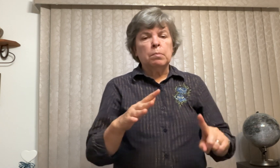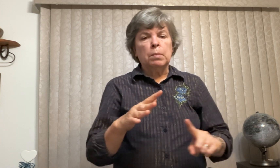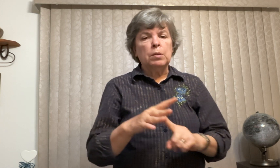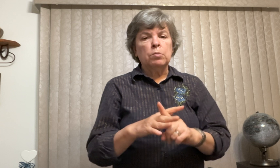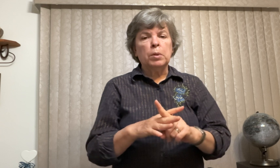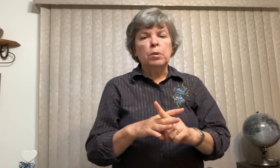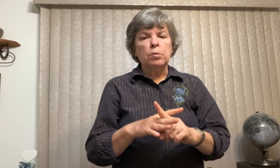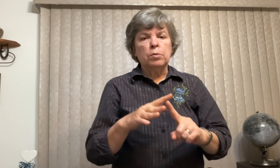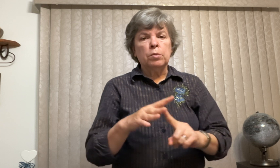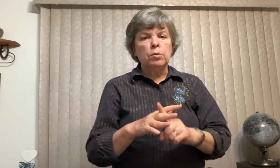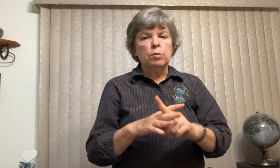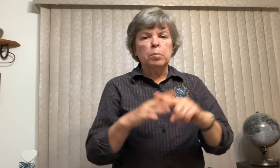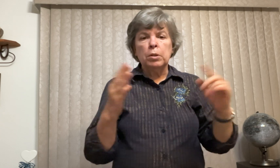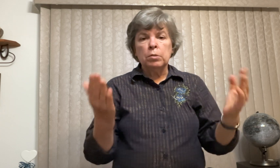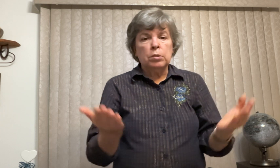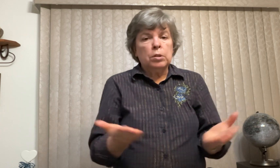might do both, do appears here.